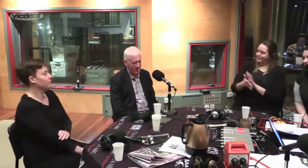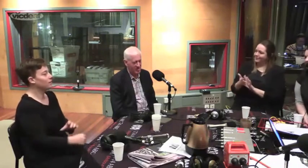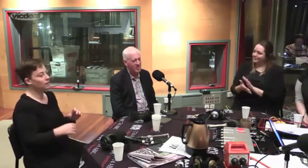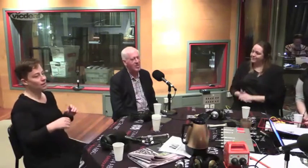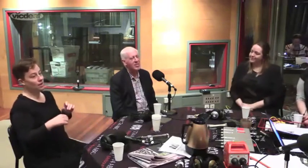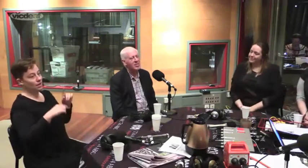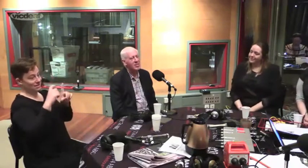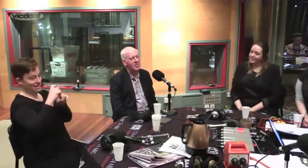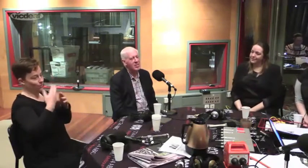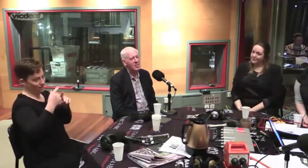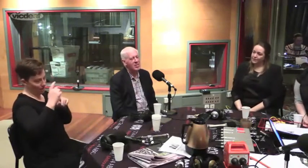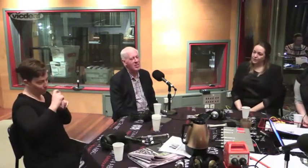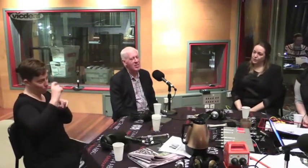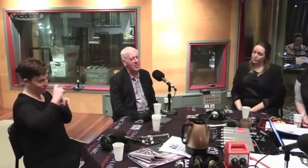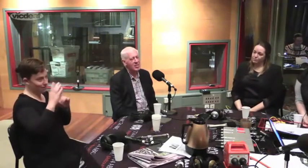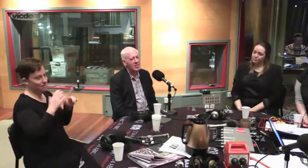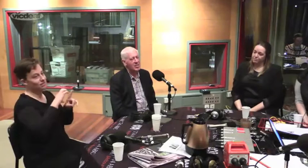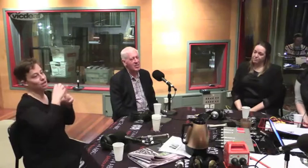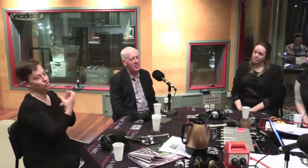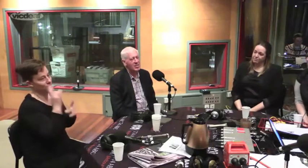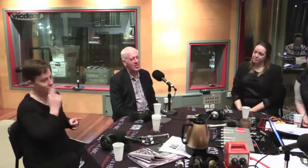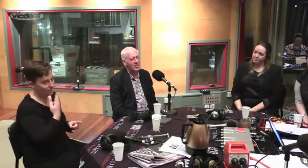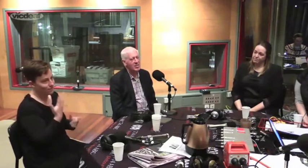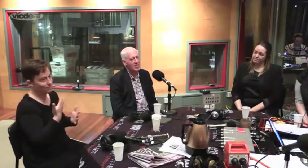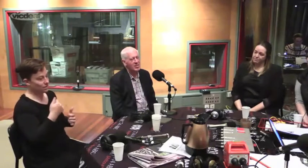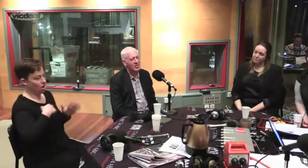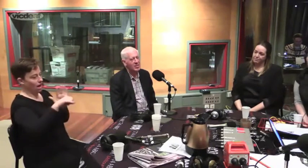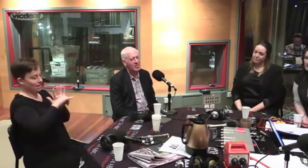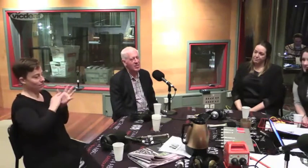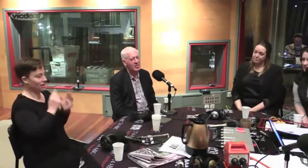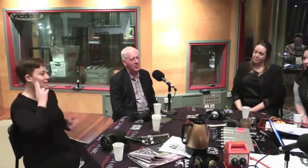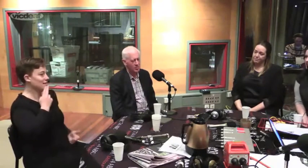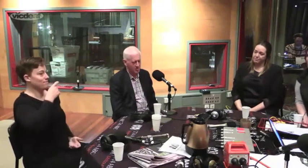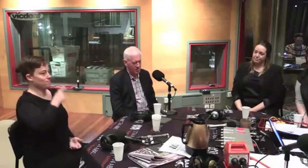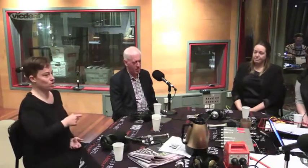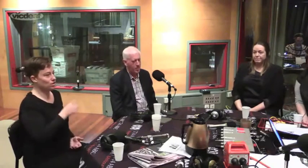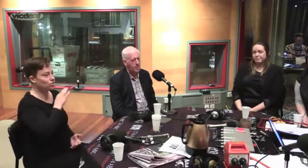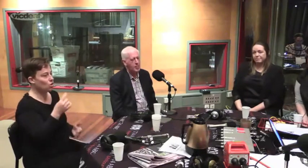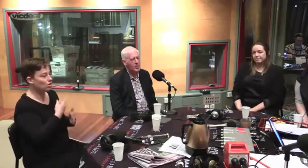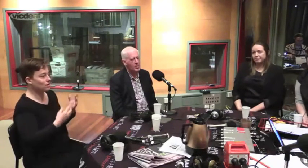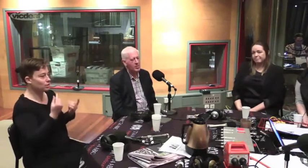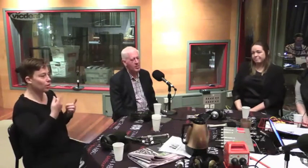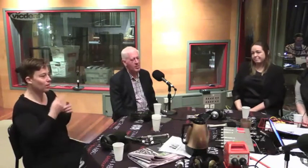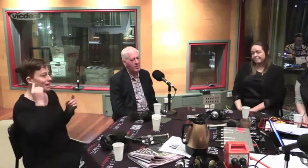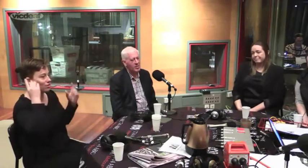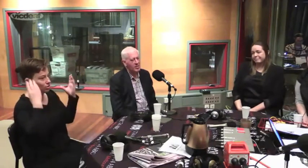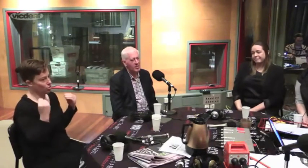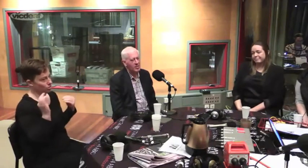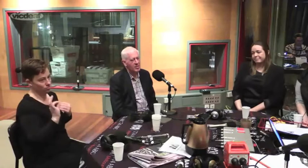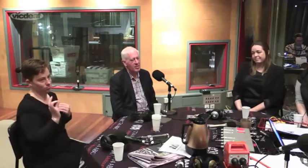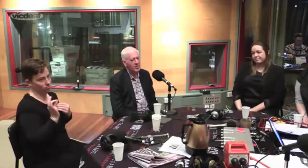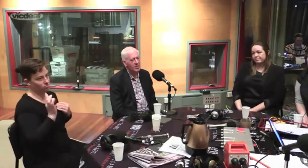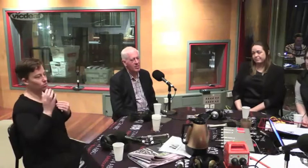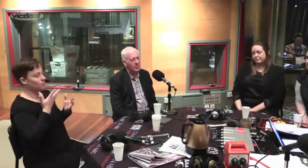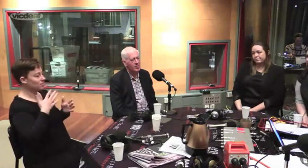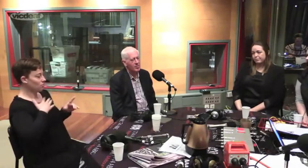indeed, yes. So I guess what we'd say for deaf people with a capital D is that they're culturally deaf. So I identify as a deaf person, not as